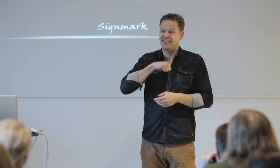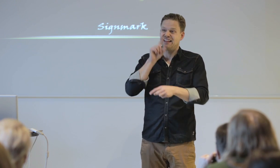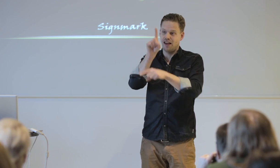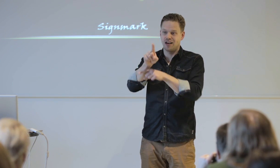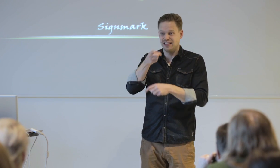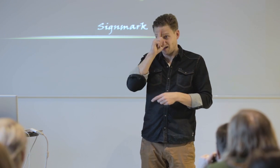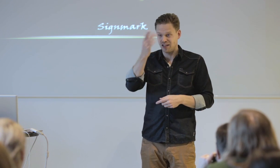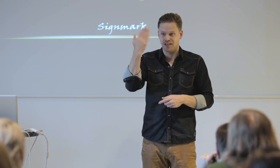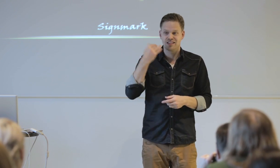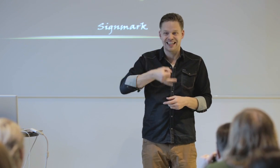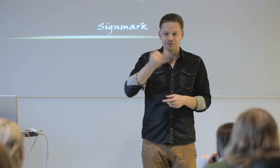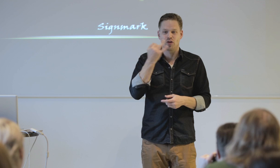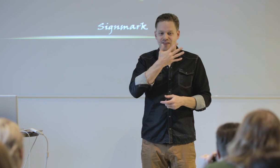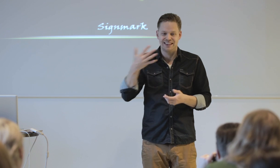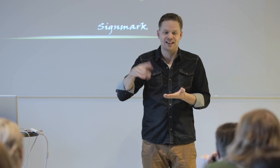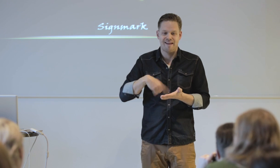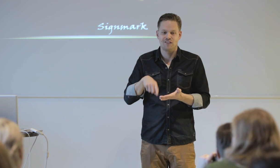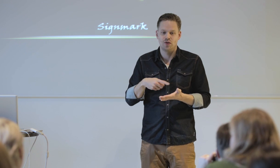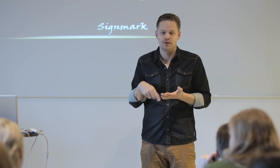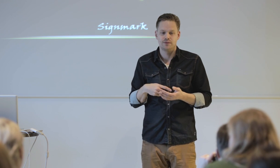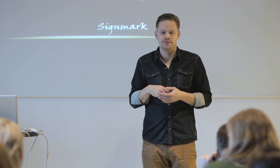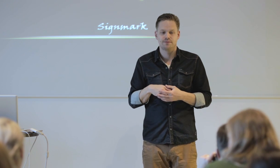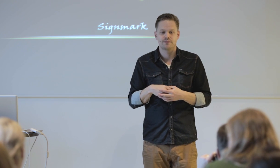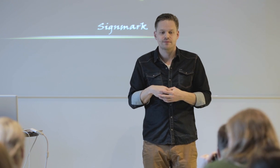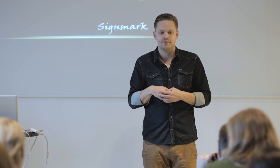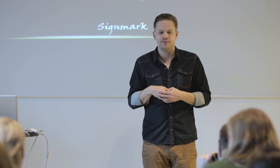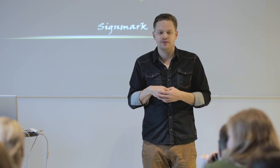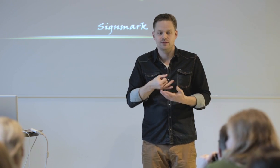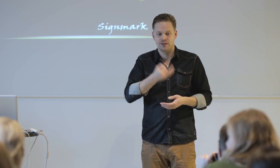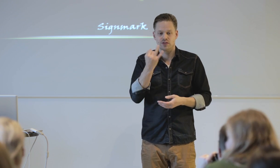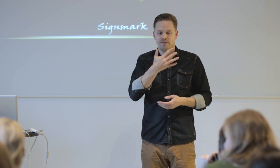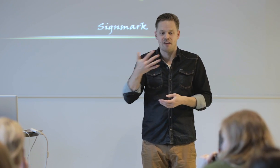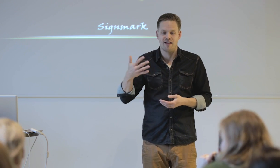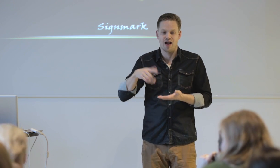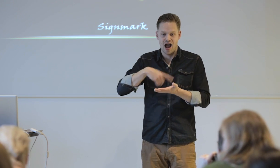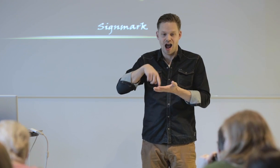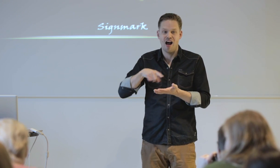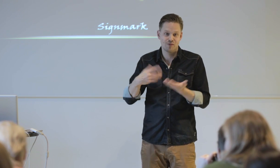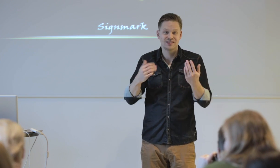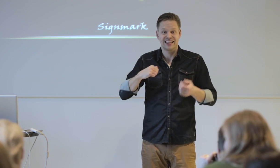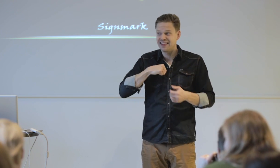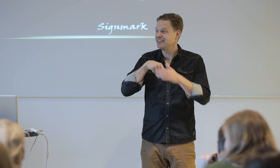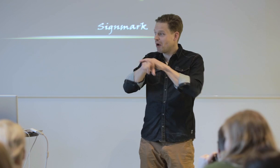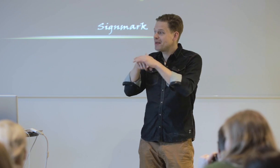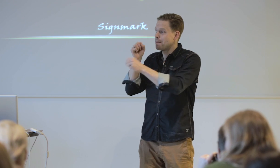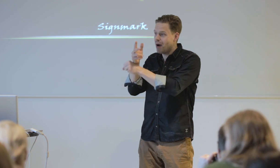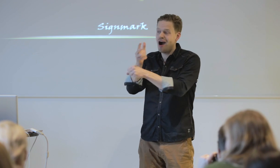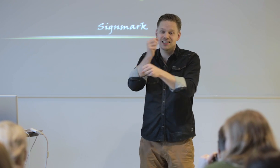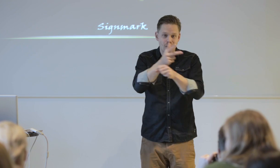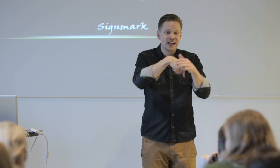agreed to give me money, and then I ordered from Germany 7,500 CDs, copies. And then